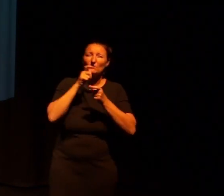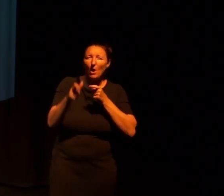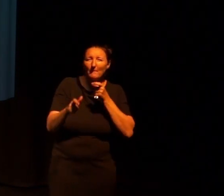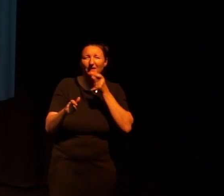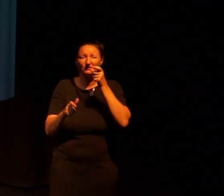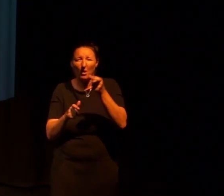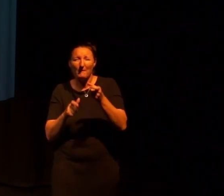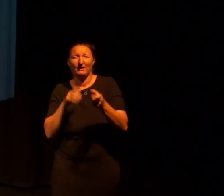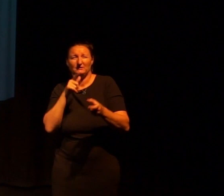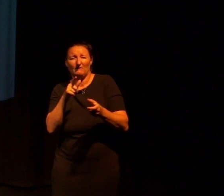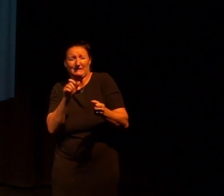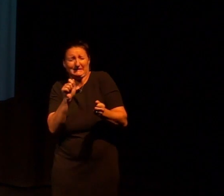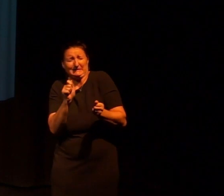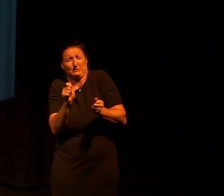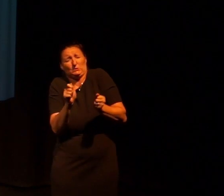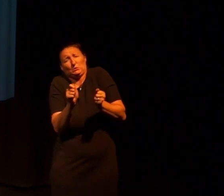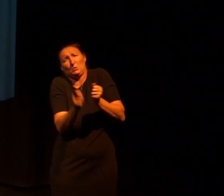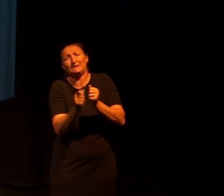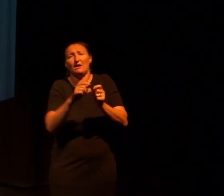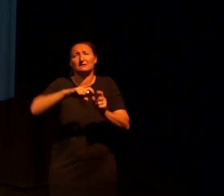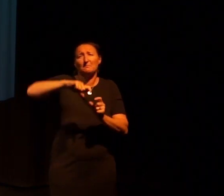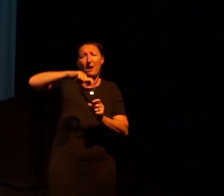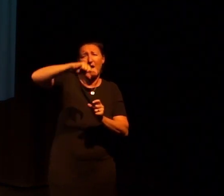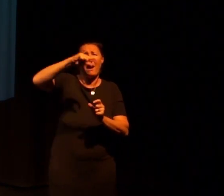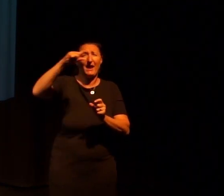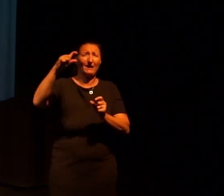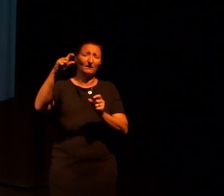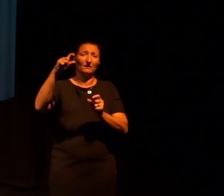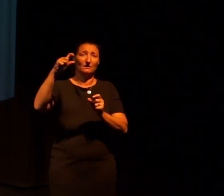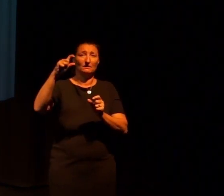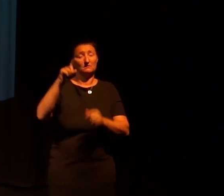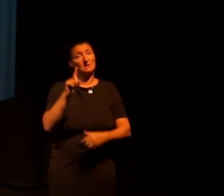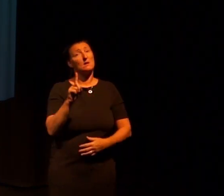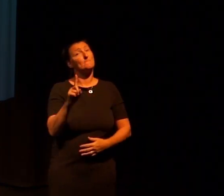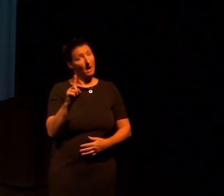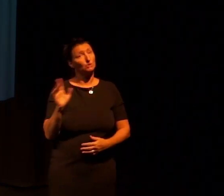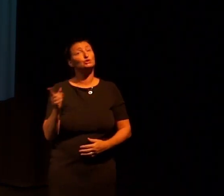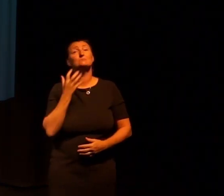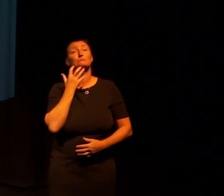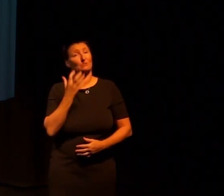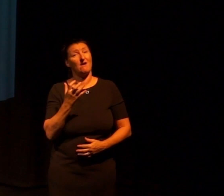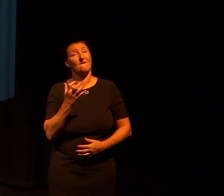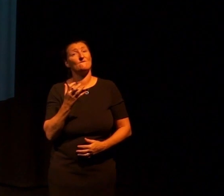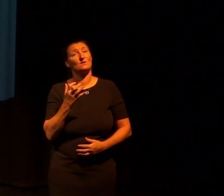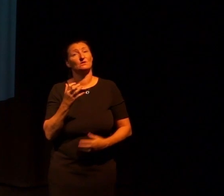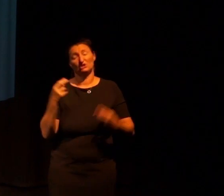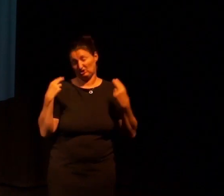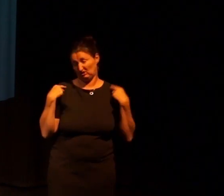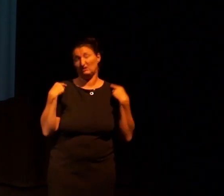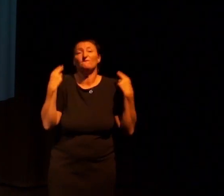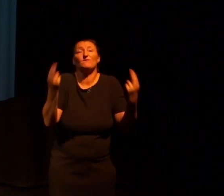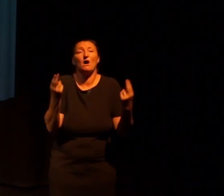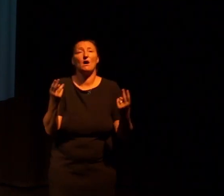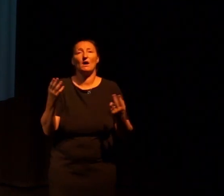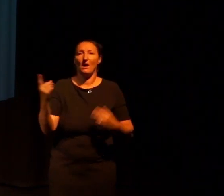subtly twist her spine every now and then. Yet she dares. She defines her own coming